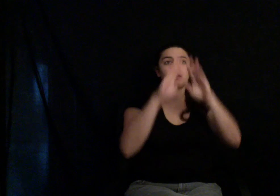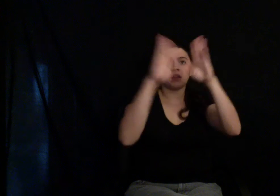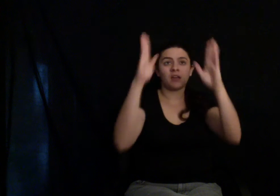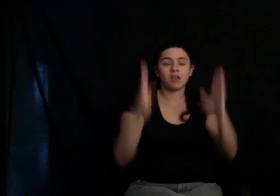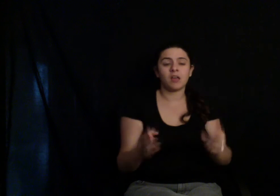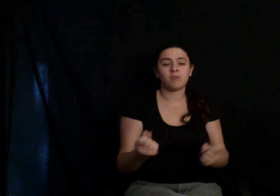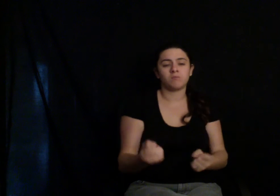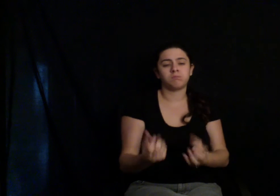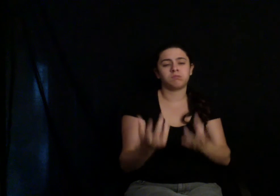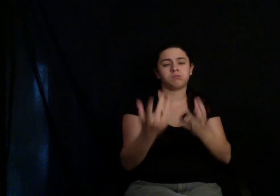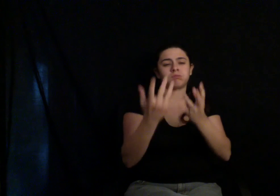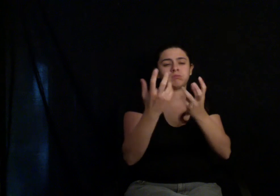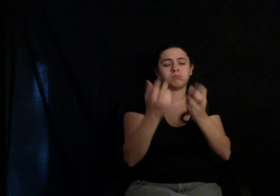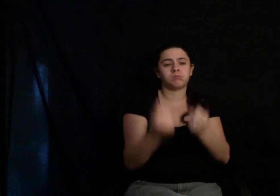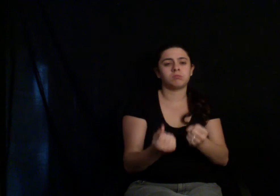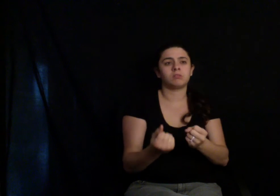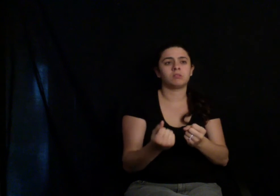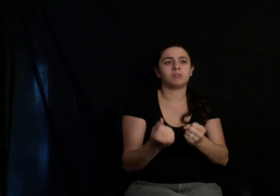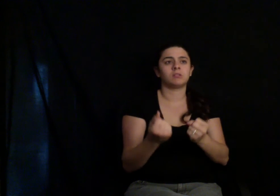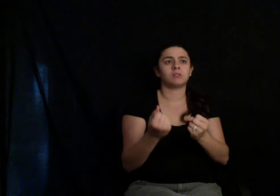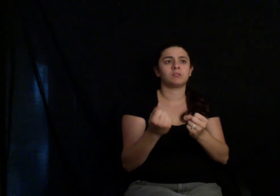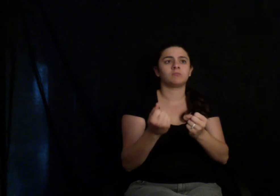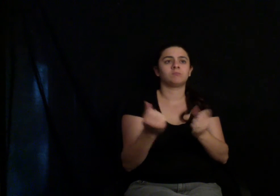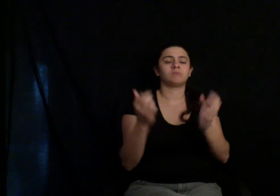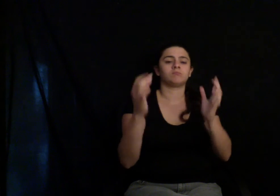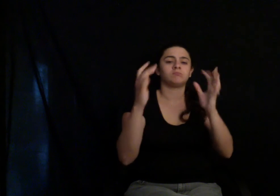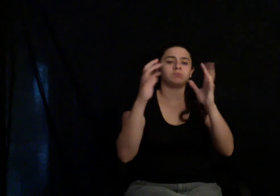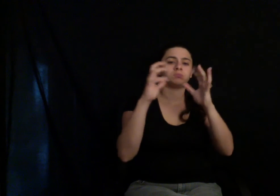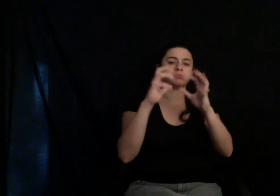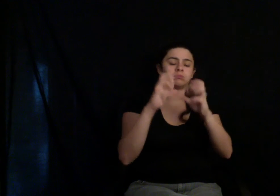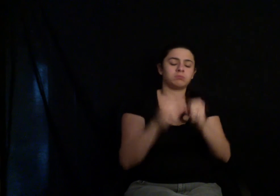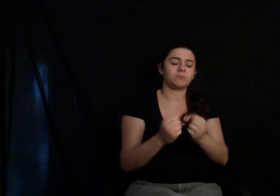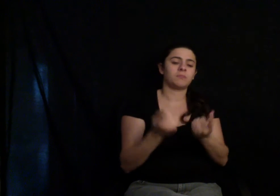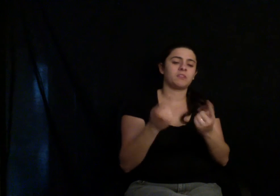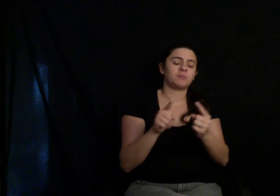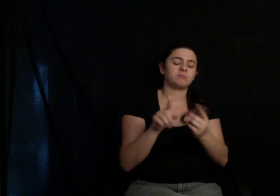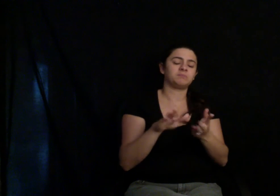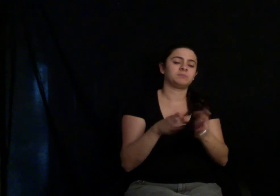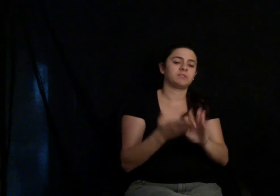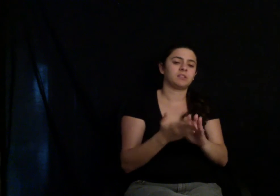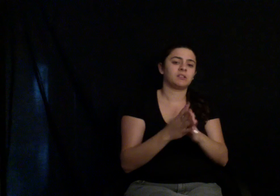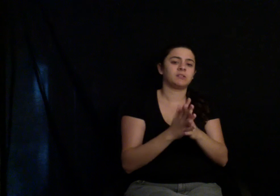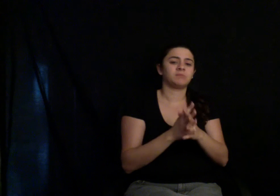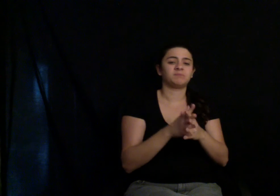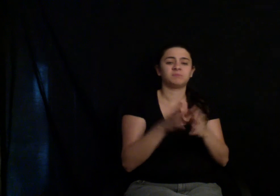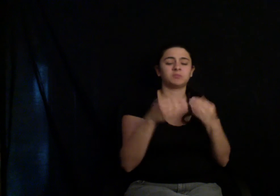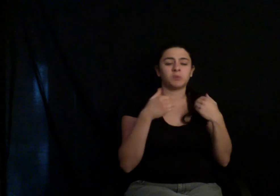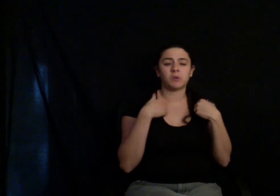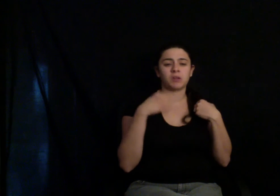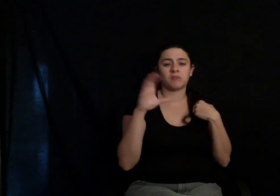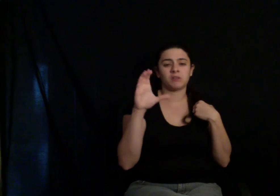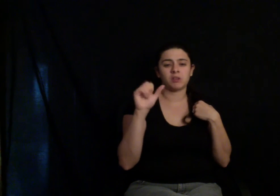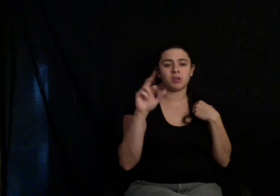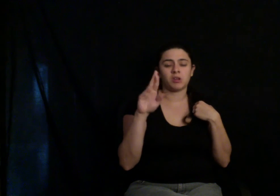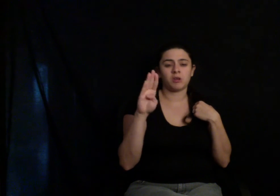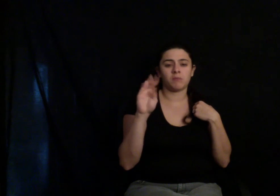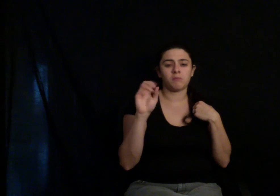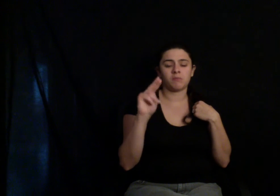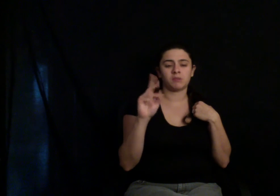listening, please buy a carbon monoxide detector if you don't have one, but a smoke detector, just be safe. And this